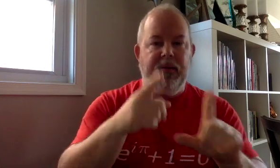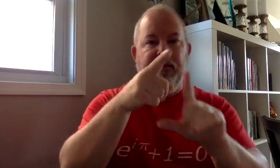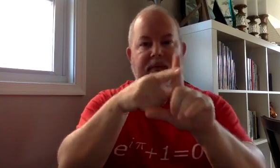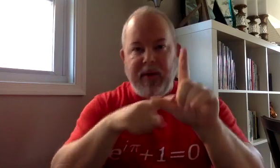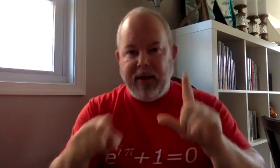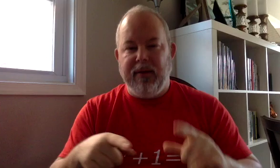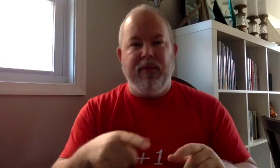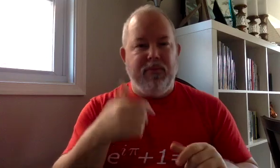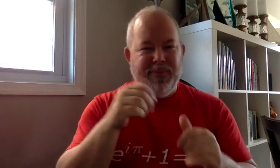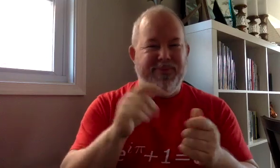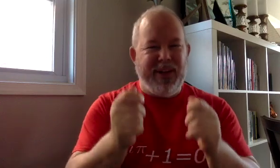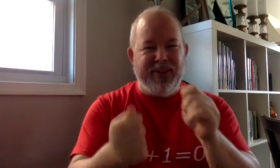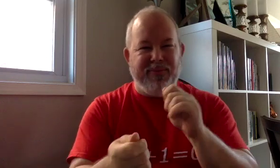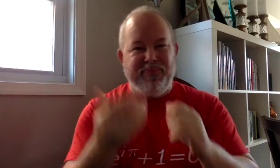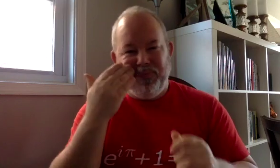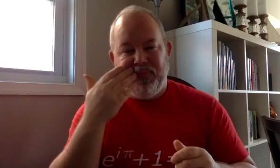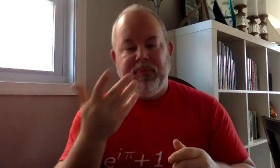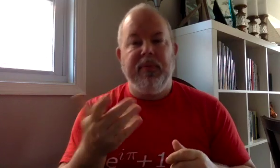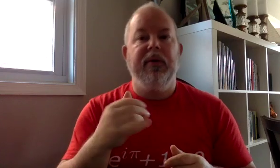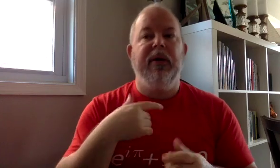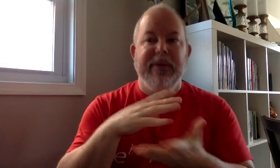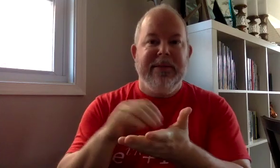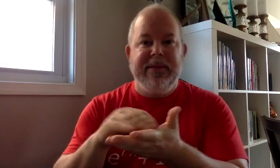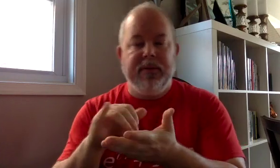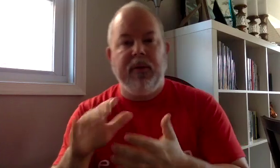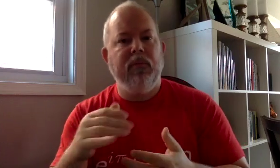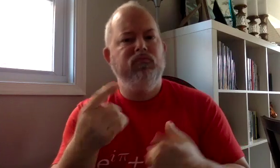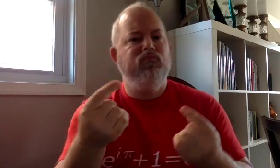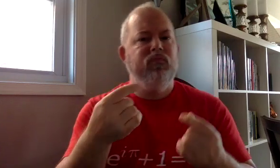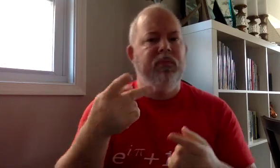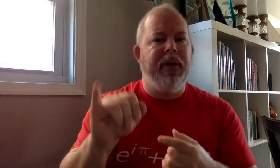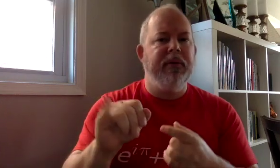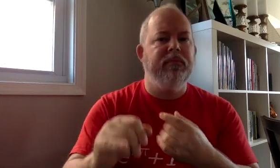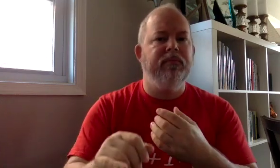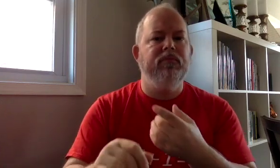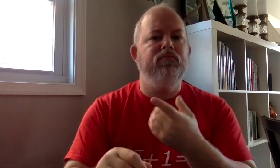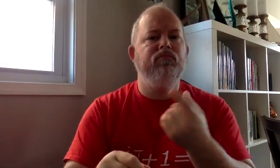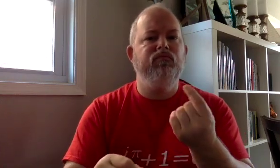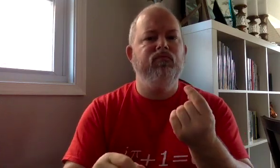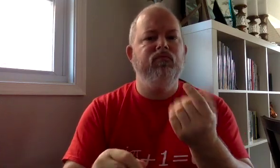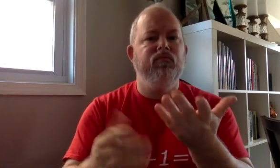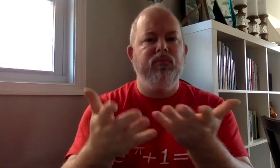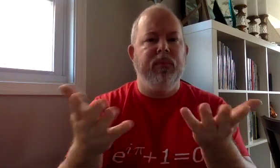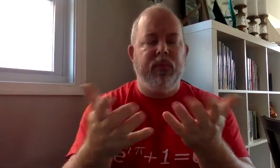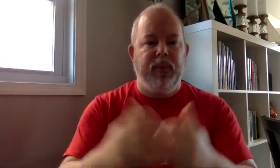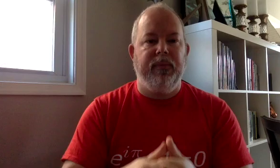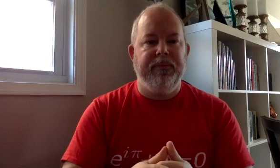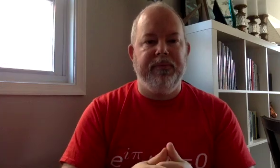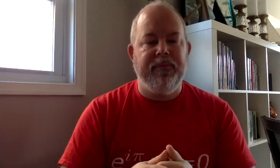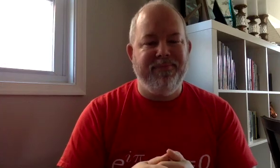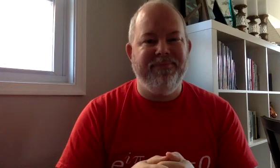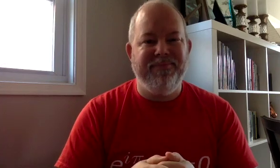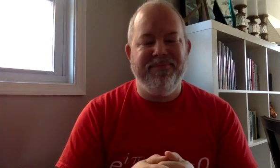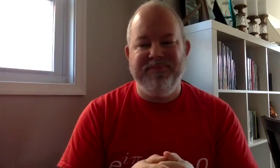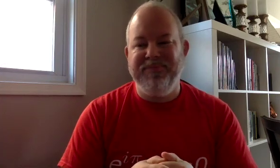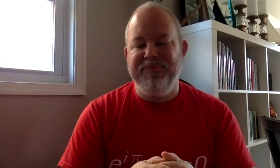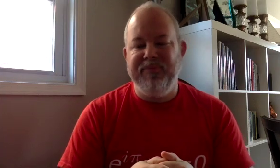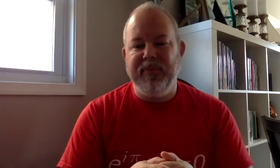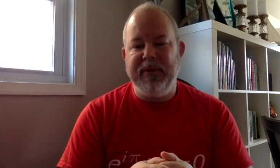stuff. TikTok is just getting into the game on this stuff. It's going to be a wild ride. And that's why, you know, the Biden administration, for example, enlisted all